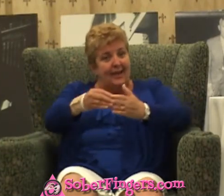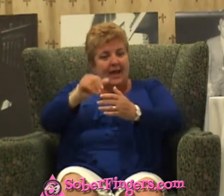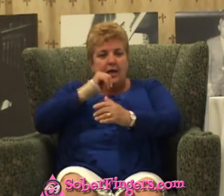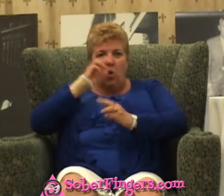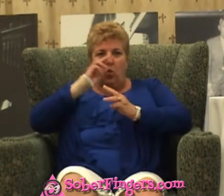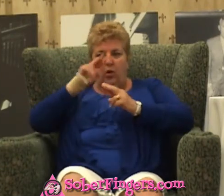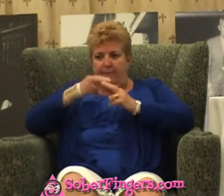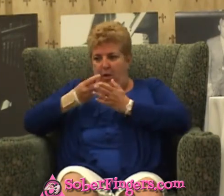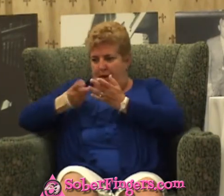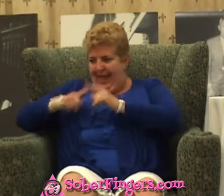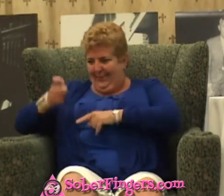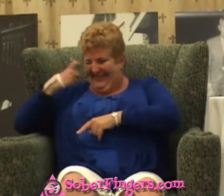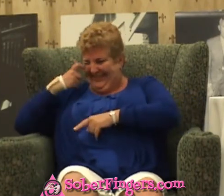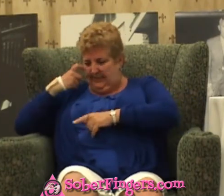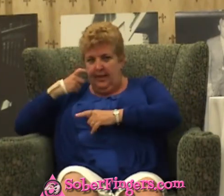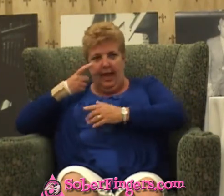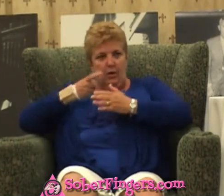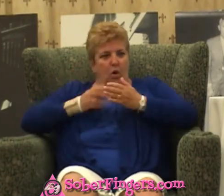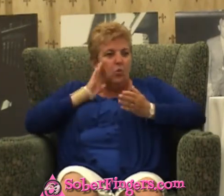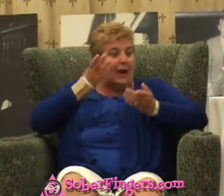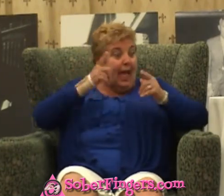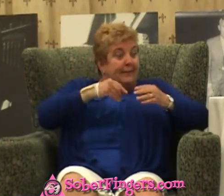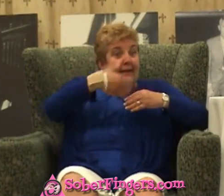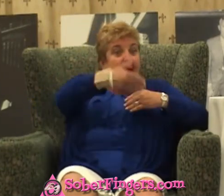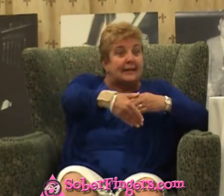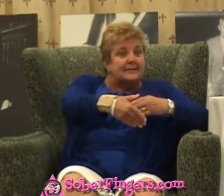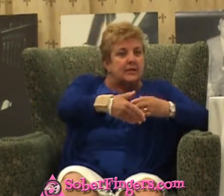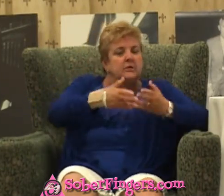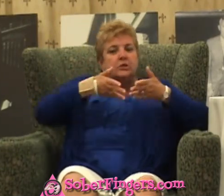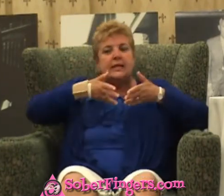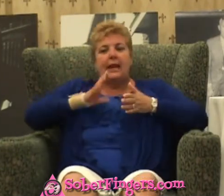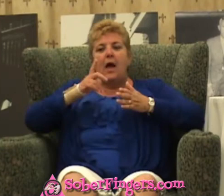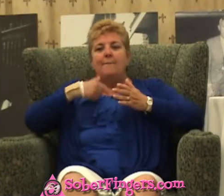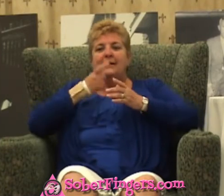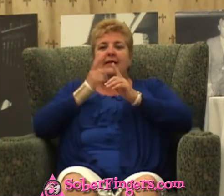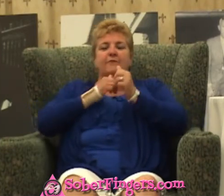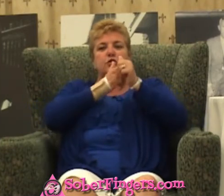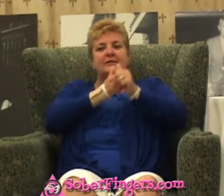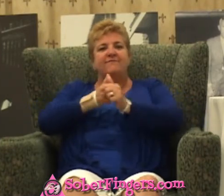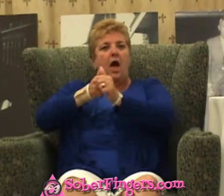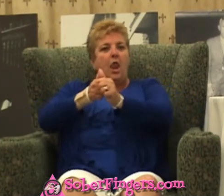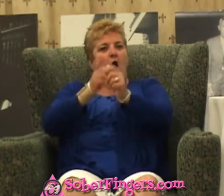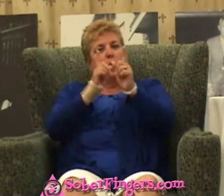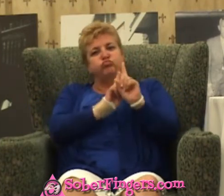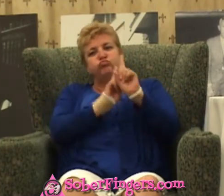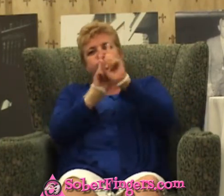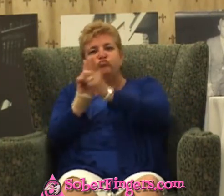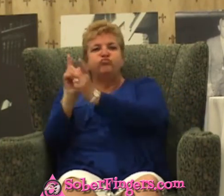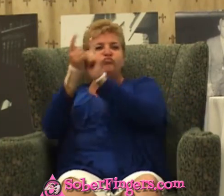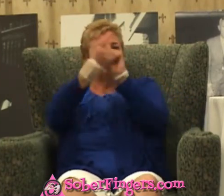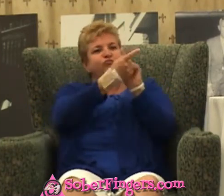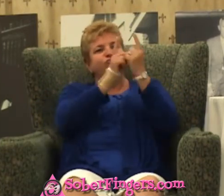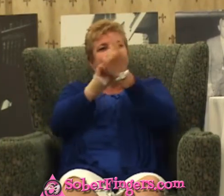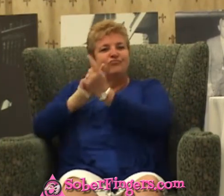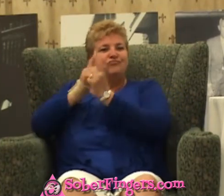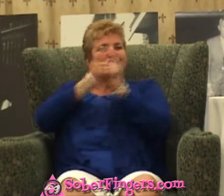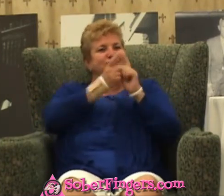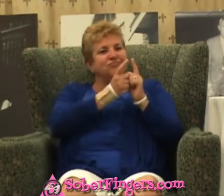about the step I'm about to take, and I just allow myself to be led, I never know what pattern I'm executing until we're done. And I'm looking back at it as a